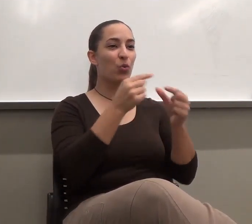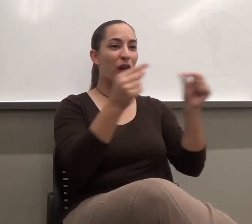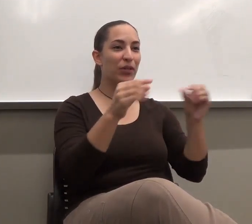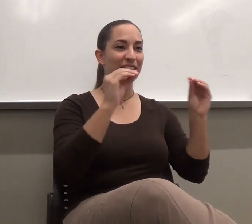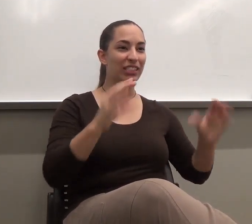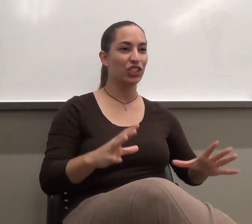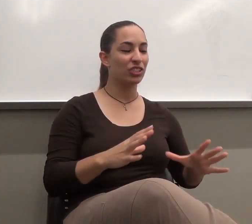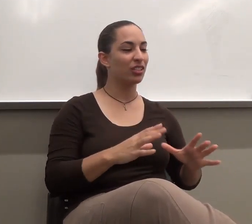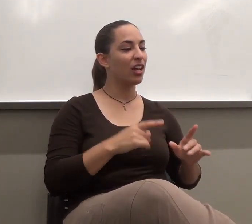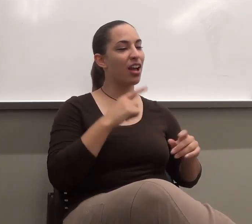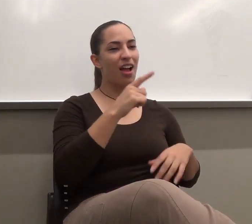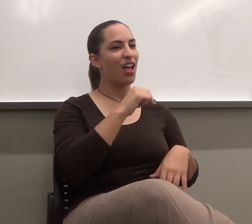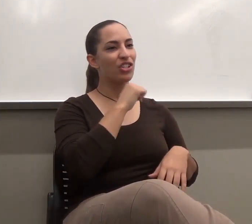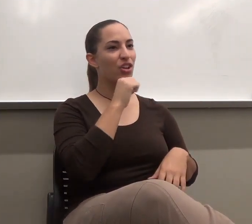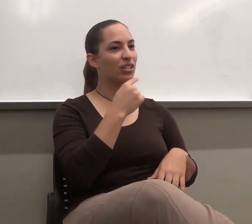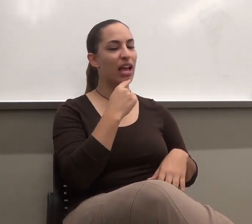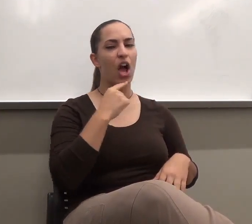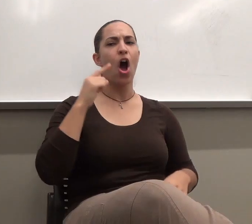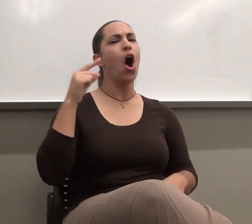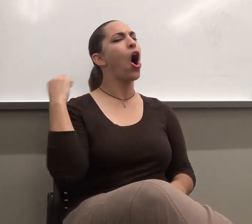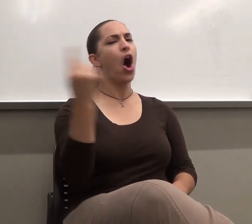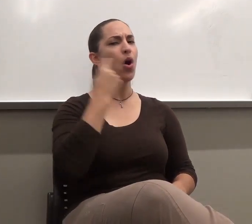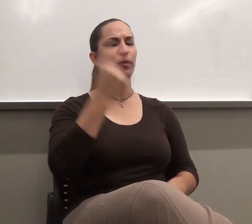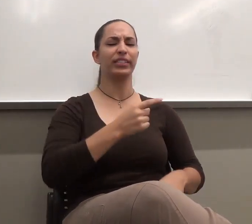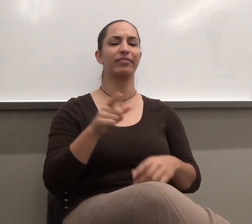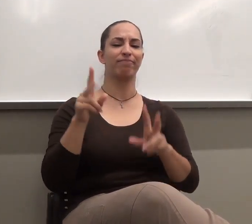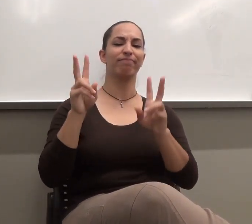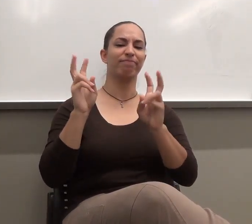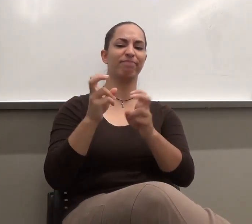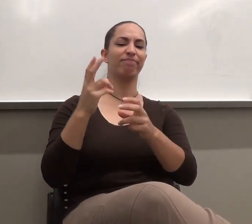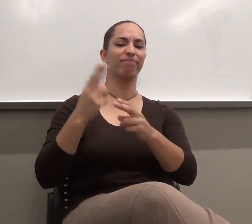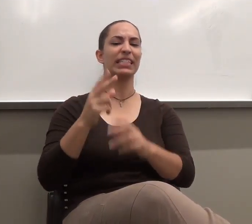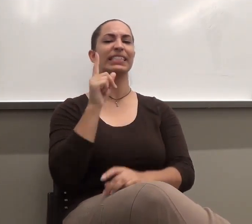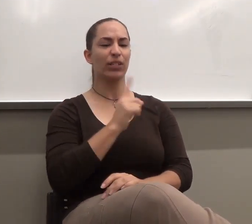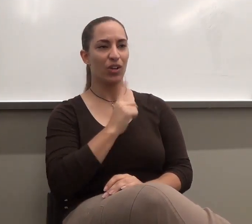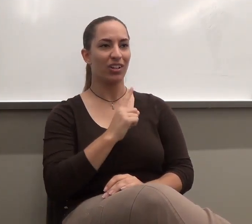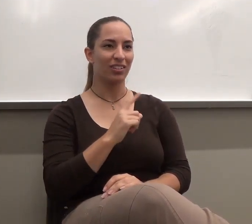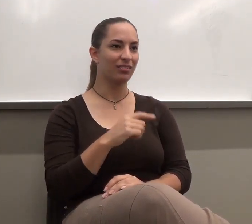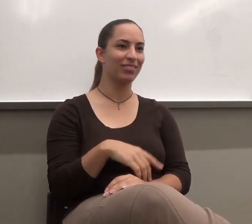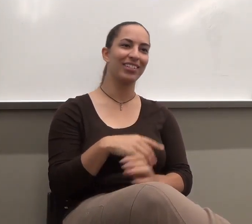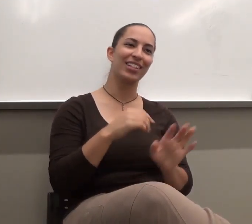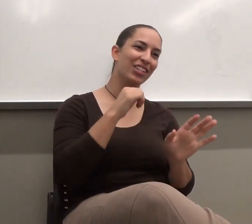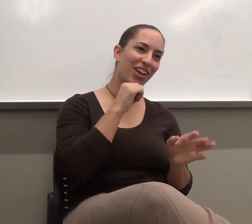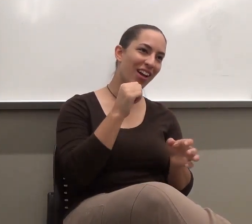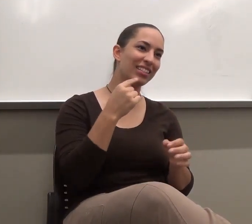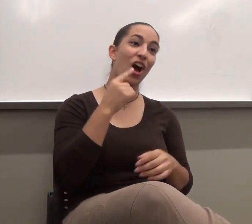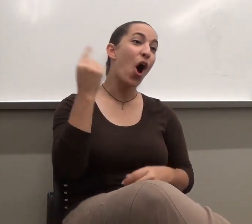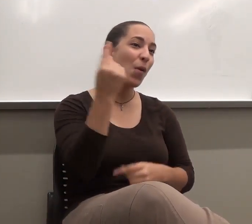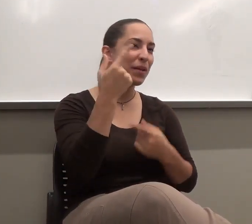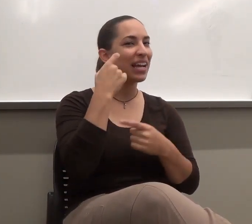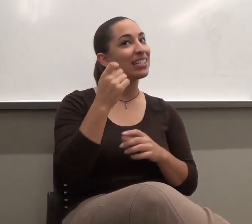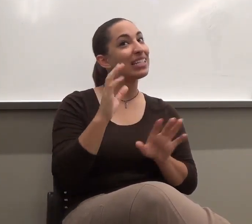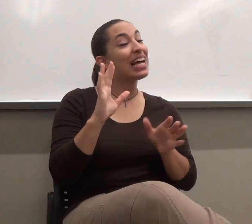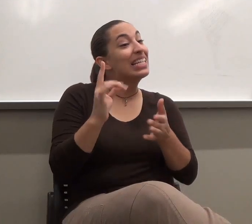always this and it's always this, because there are some instances where that's going to sound off. Okay, so you don't want to just flat out